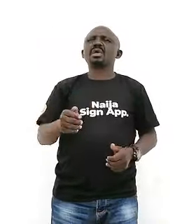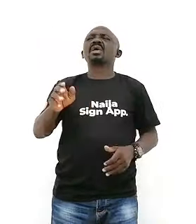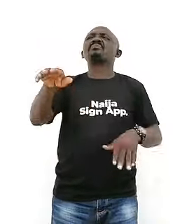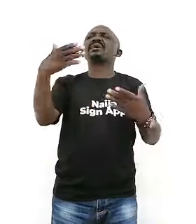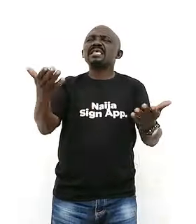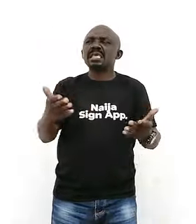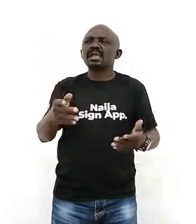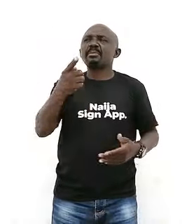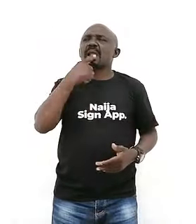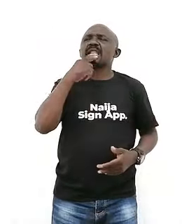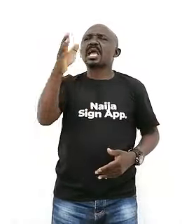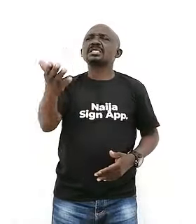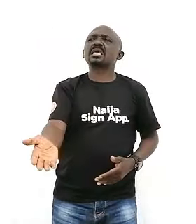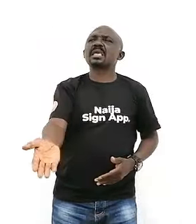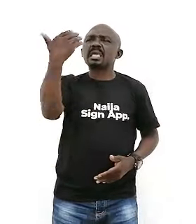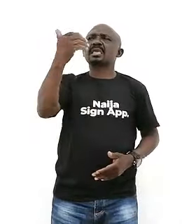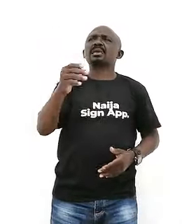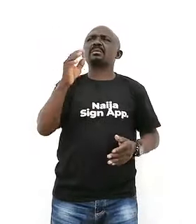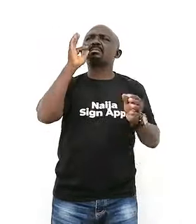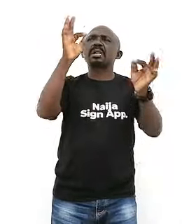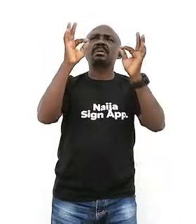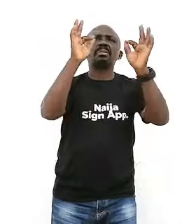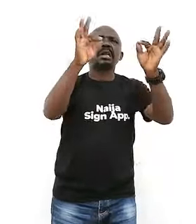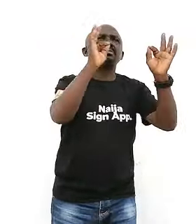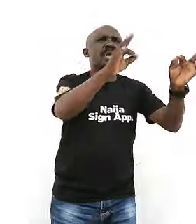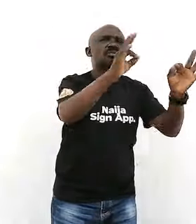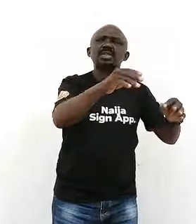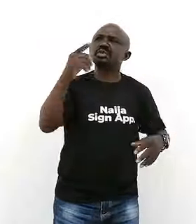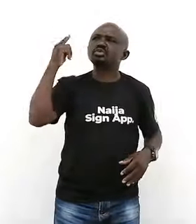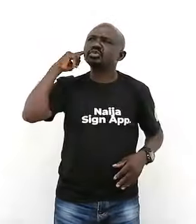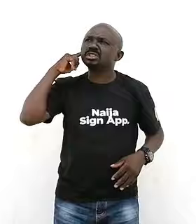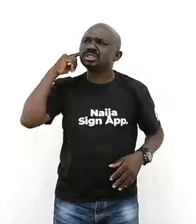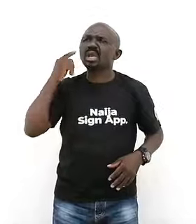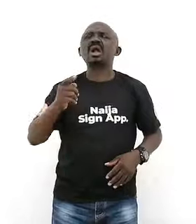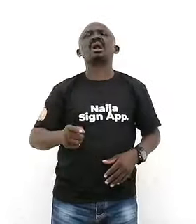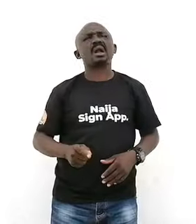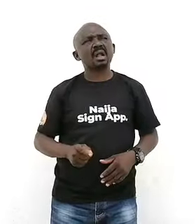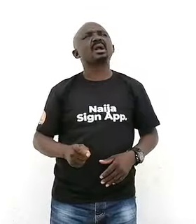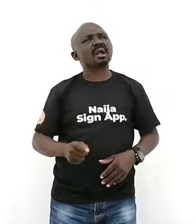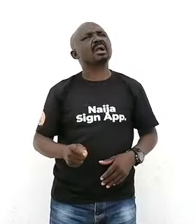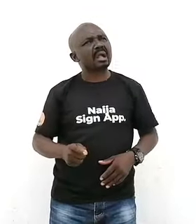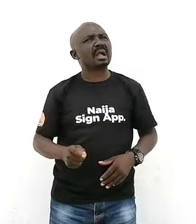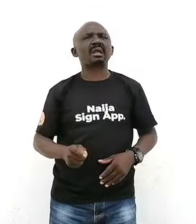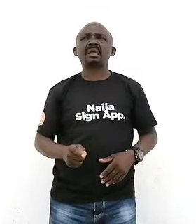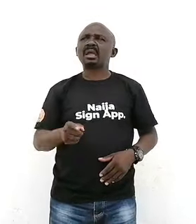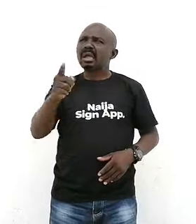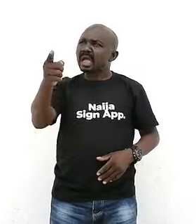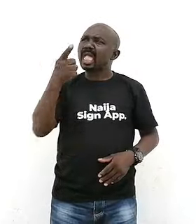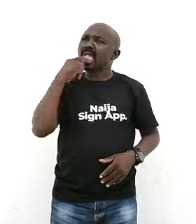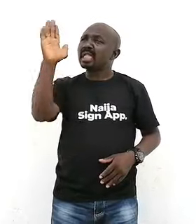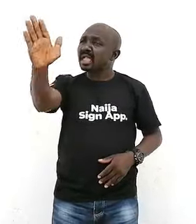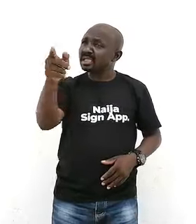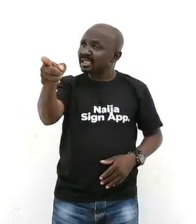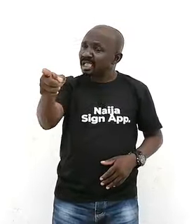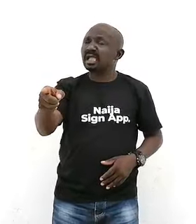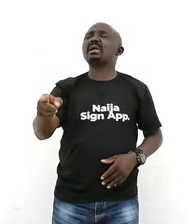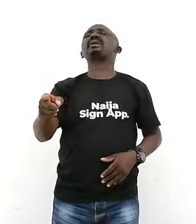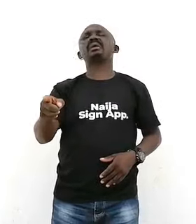I know that one linguistic community that, of course, was always not represented is the sign language community, the